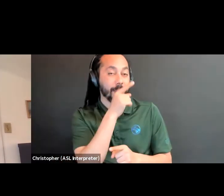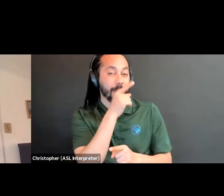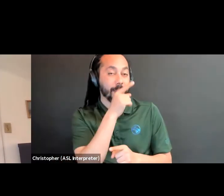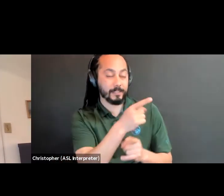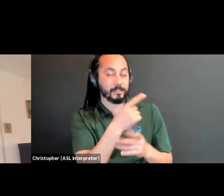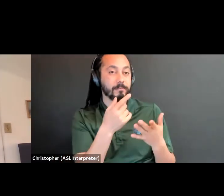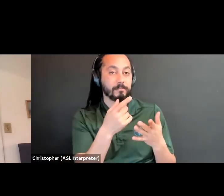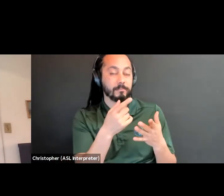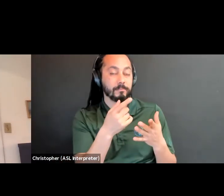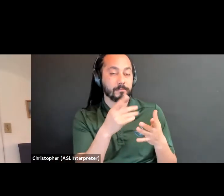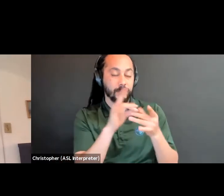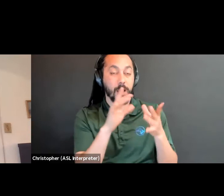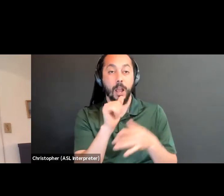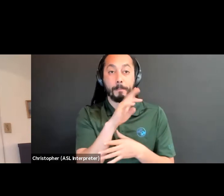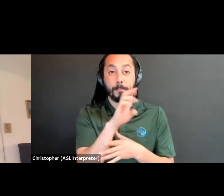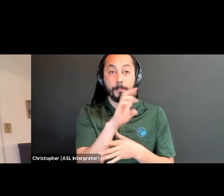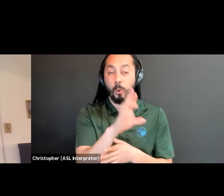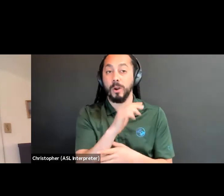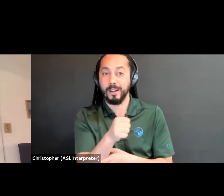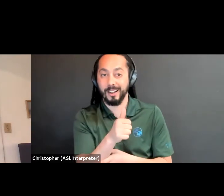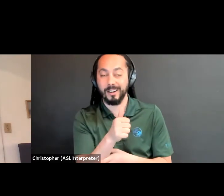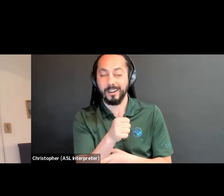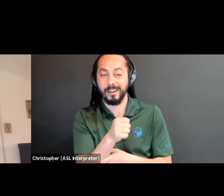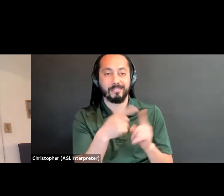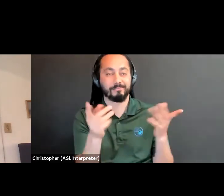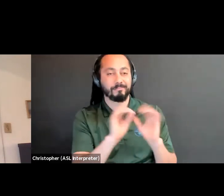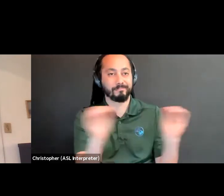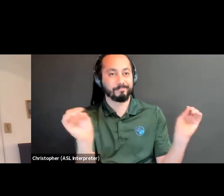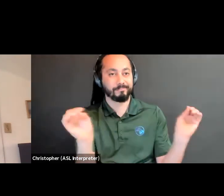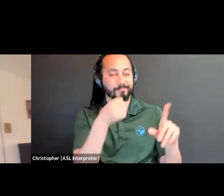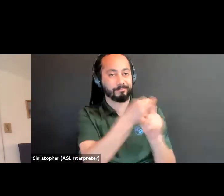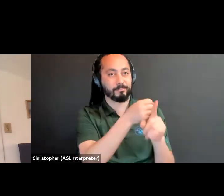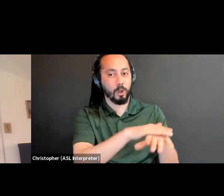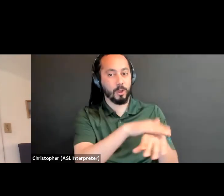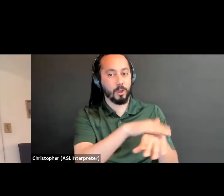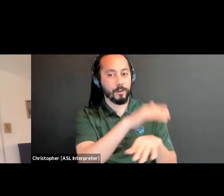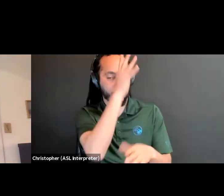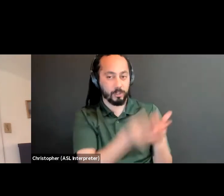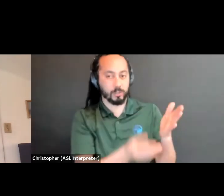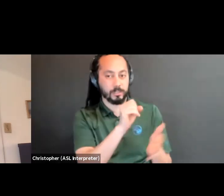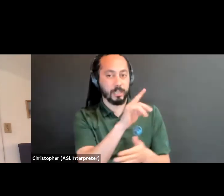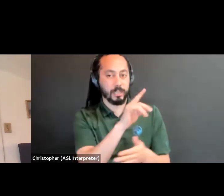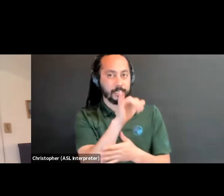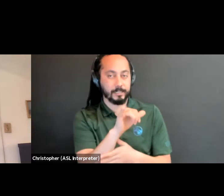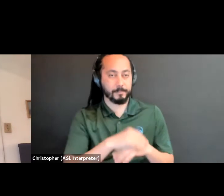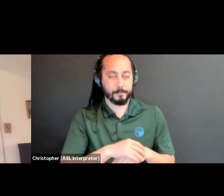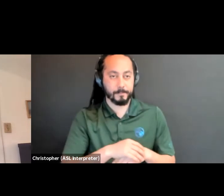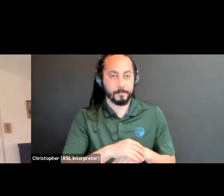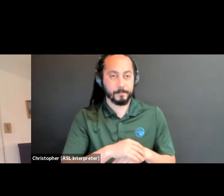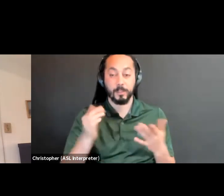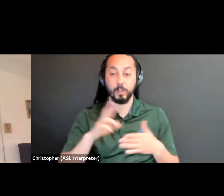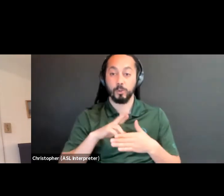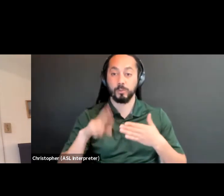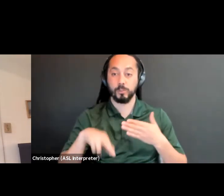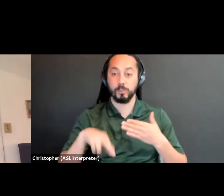abuse or not. And we found that they have no statistically significant effect on fathers' losses of custody. And as a result, because they